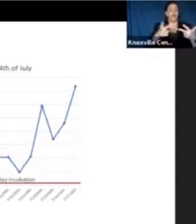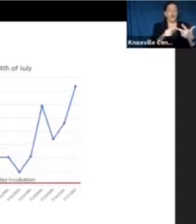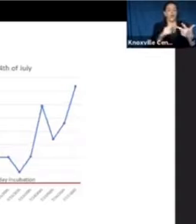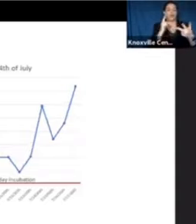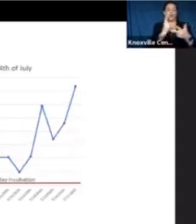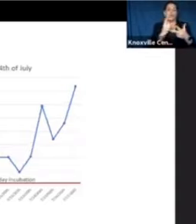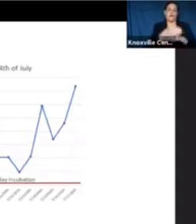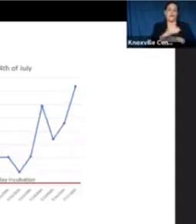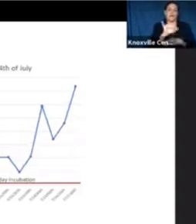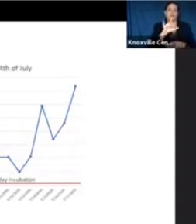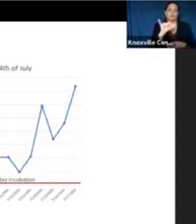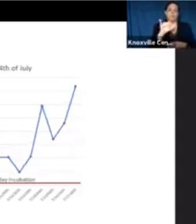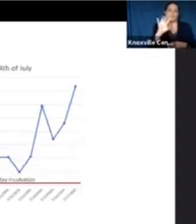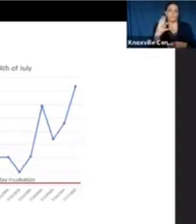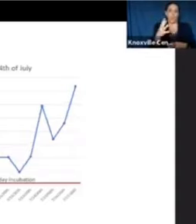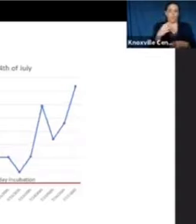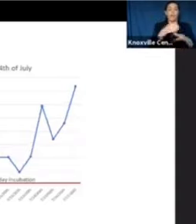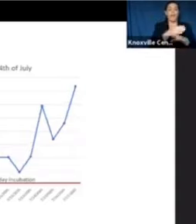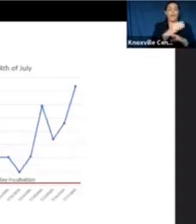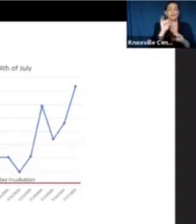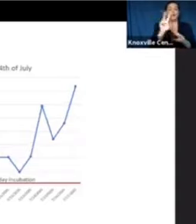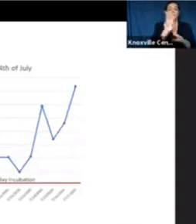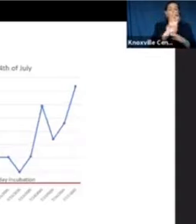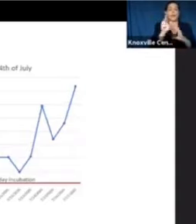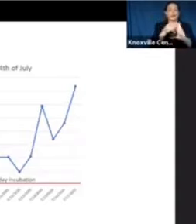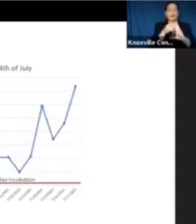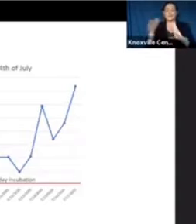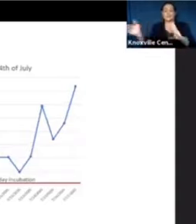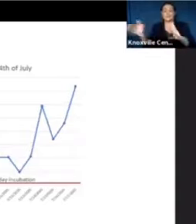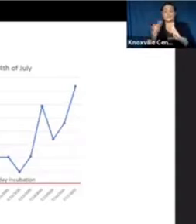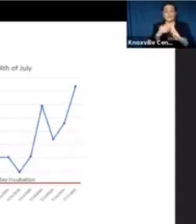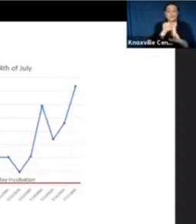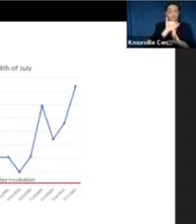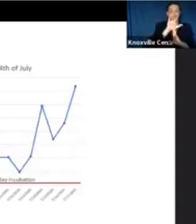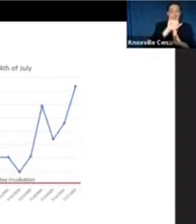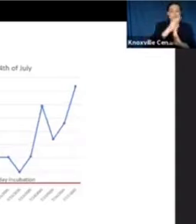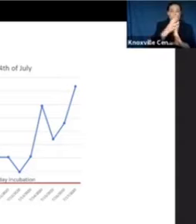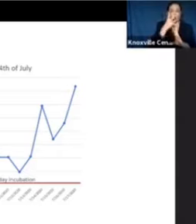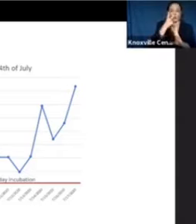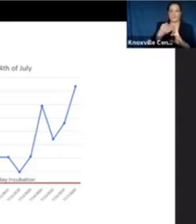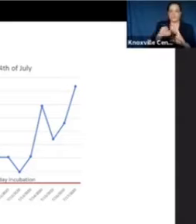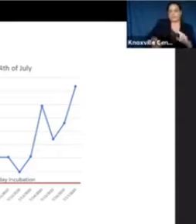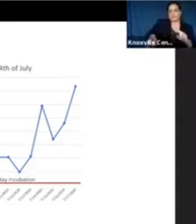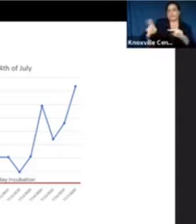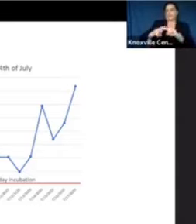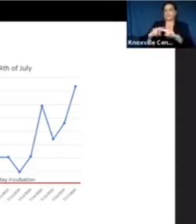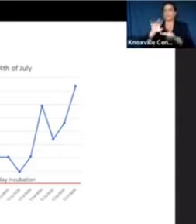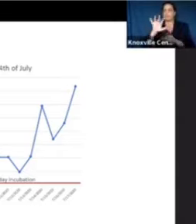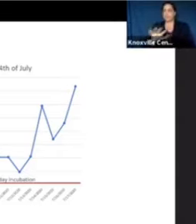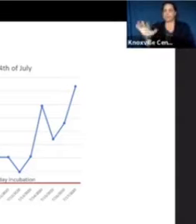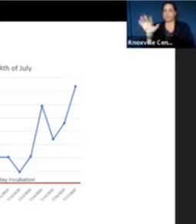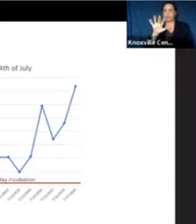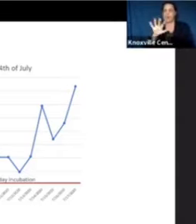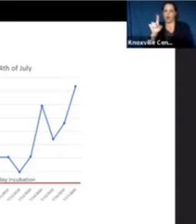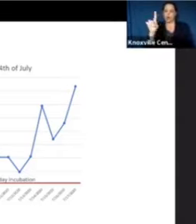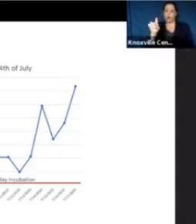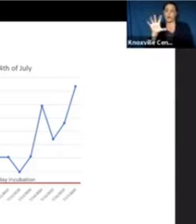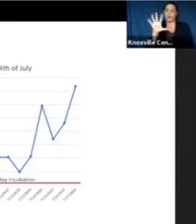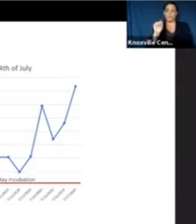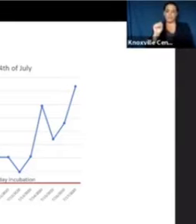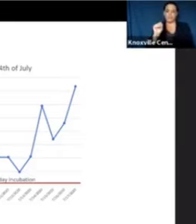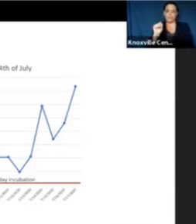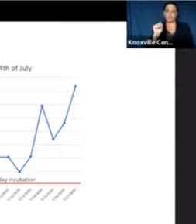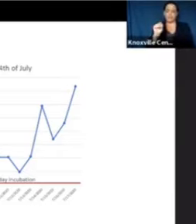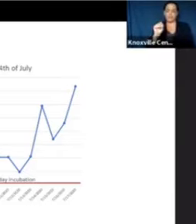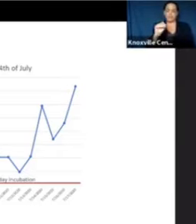again, we saw at the end of that incubation period, we were seeing a jump up to around 150 or so